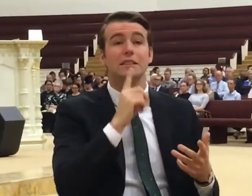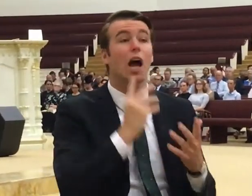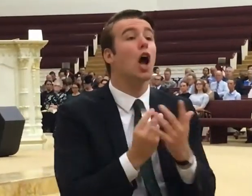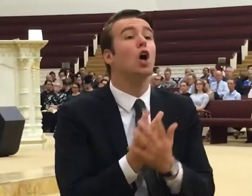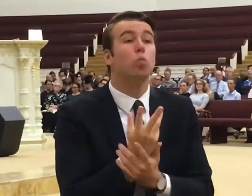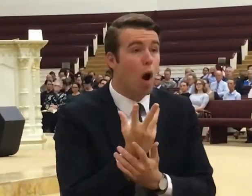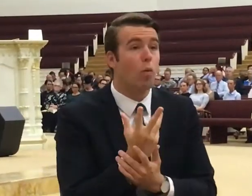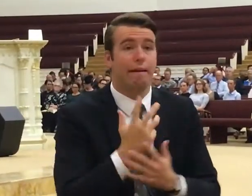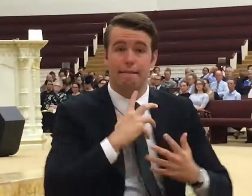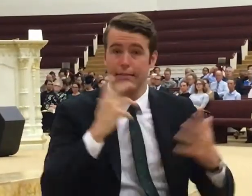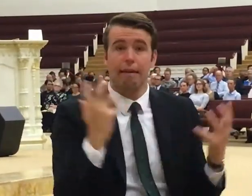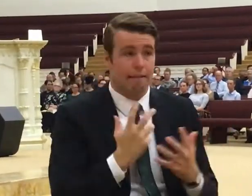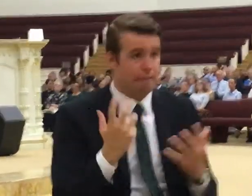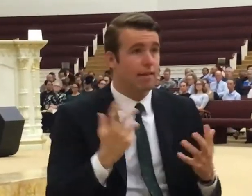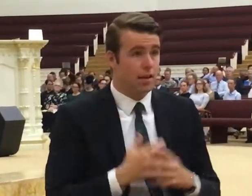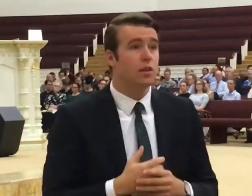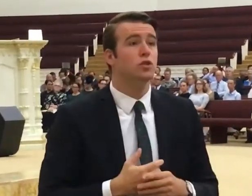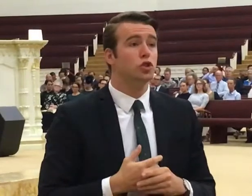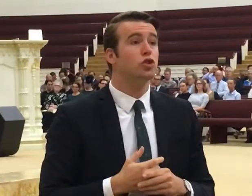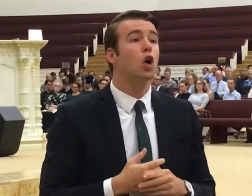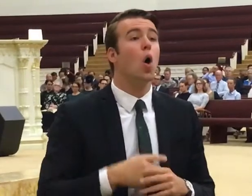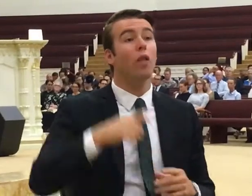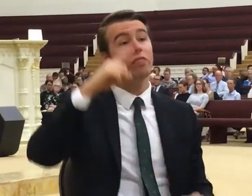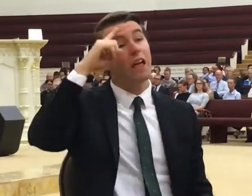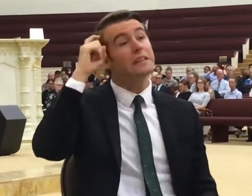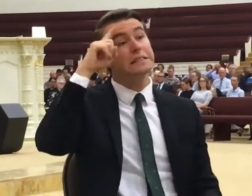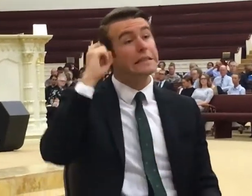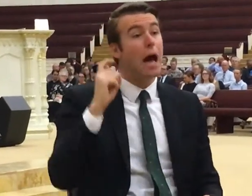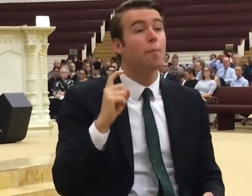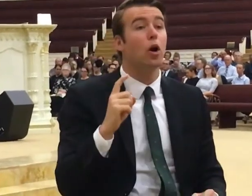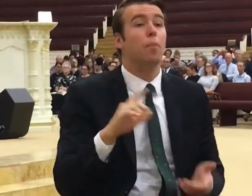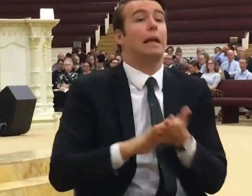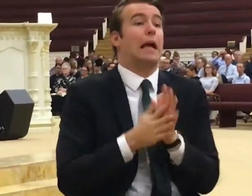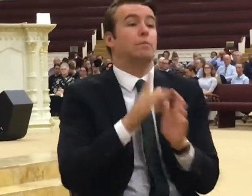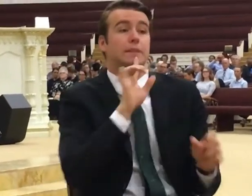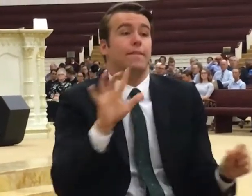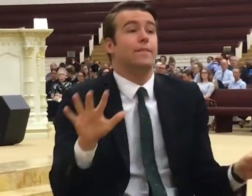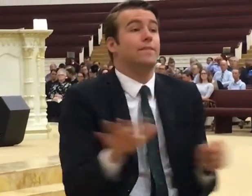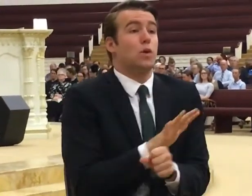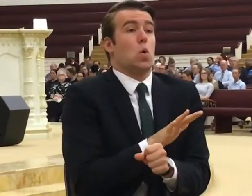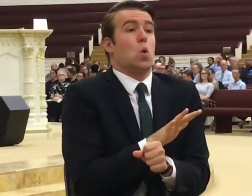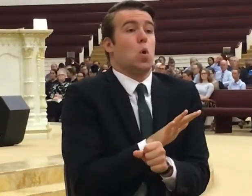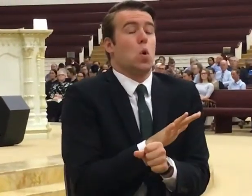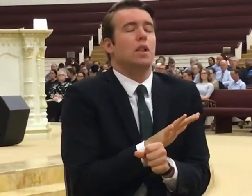growing thing. And so the summer gets full of